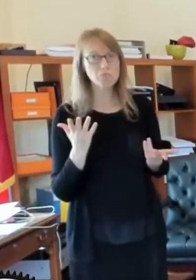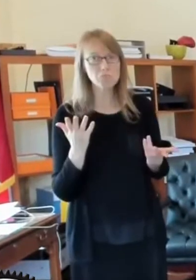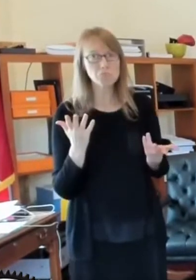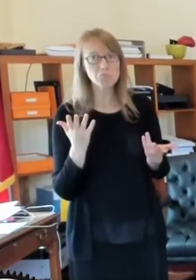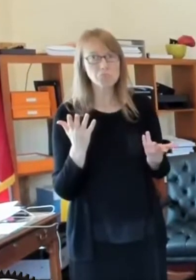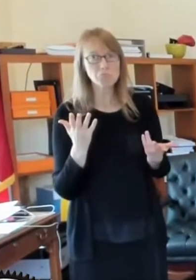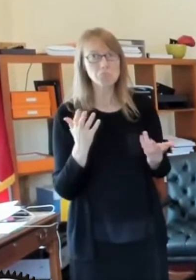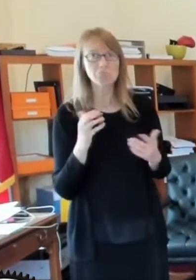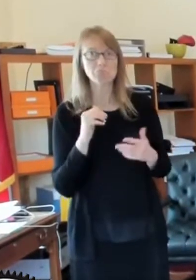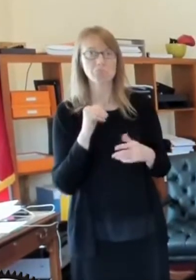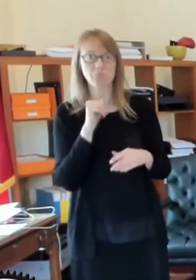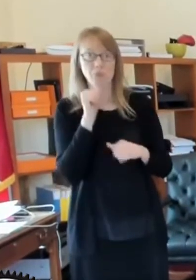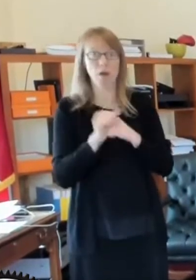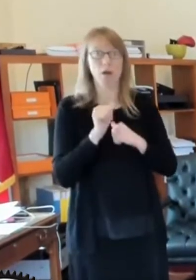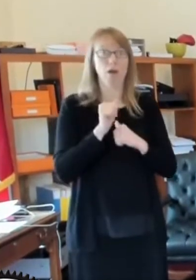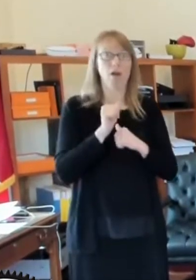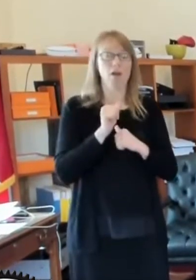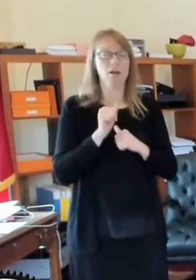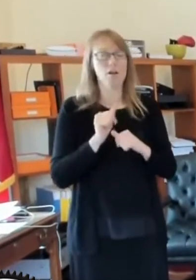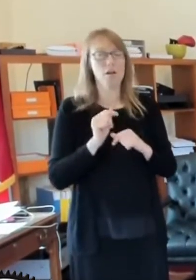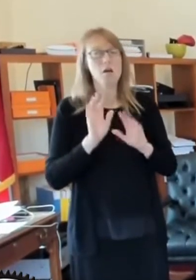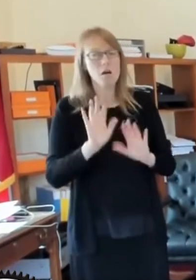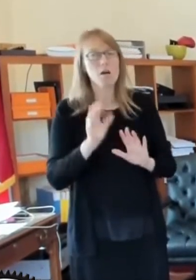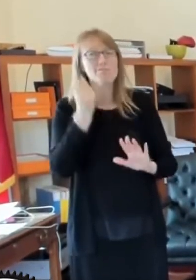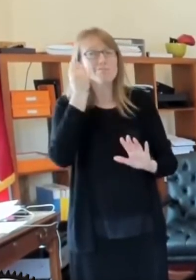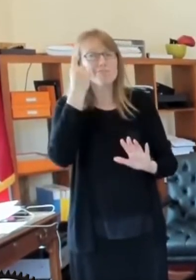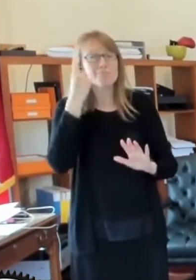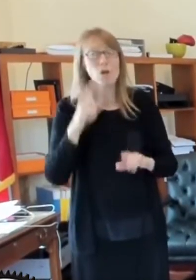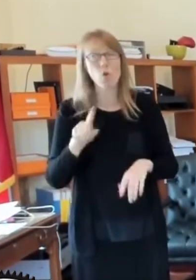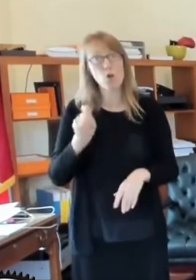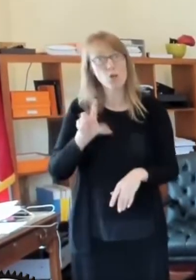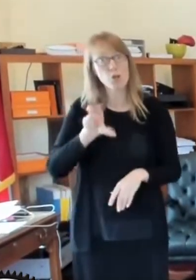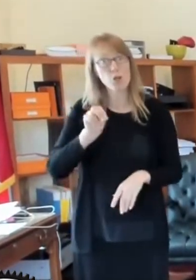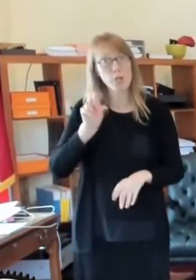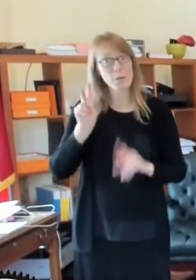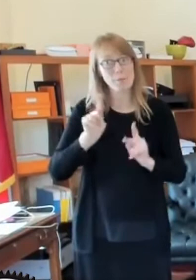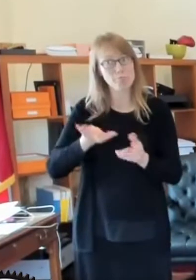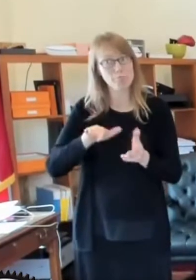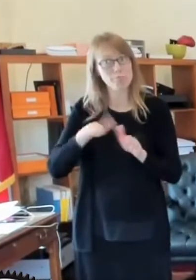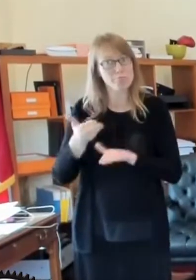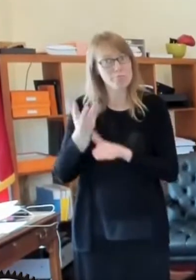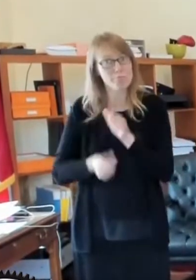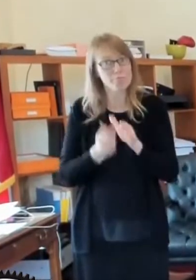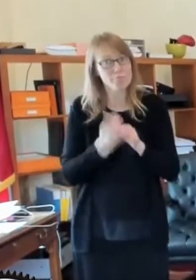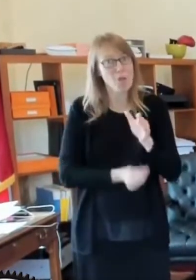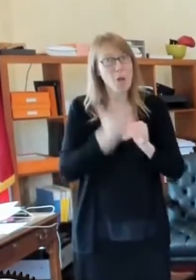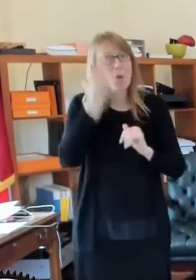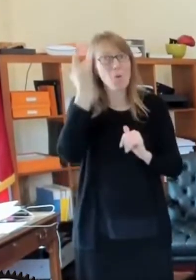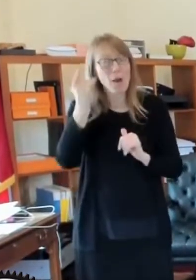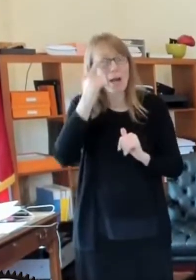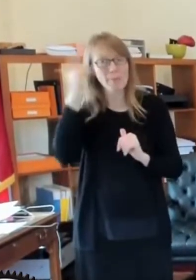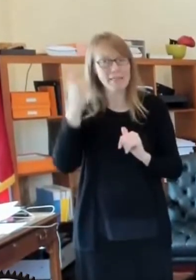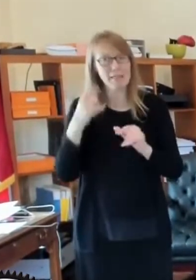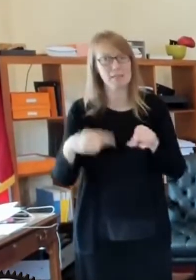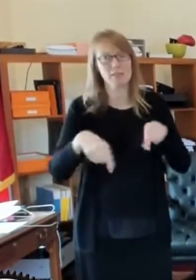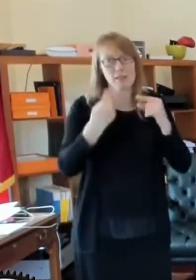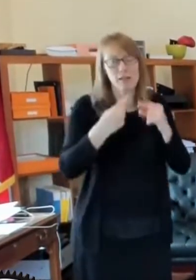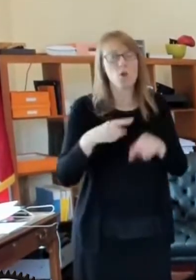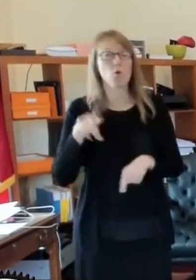clear, these lives are too many. We've had 130 lives lost to violence, 159 lives lost to